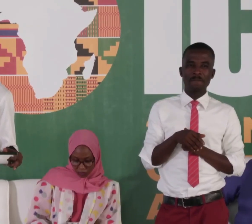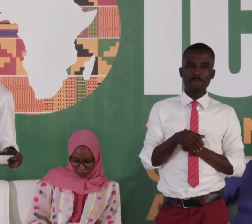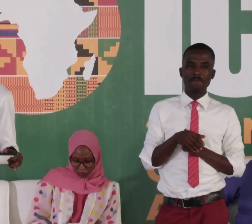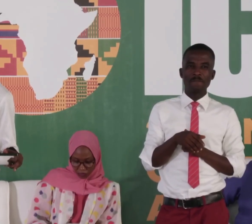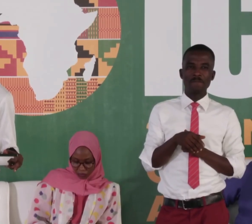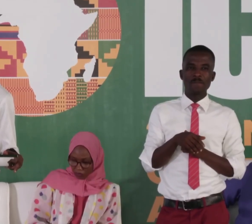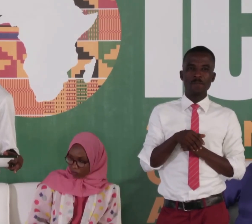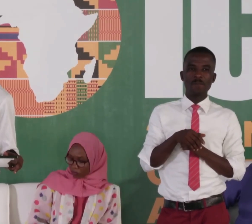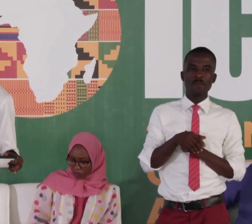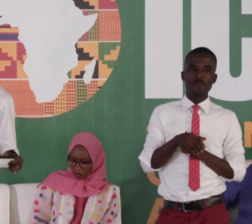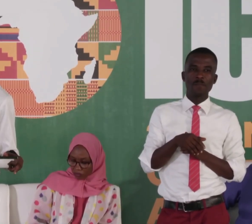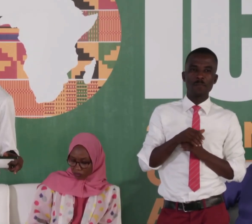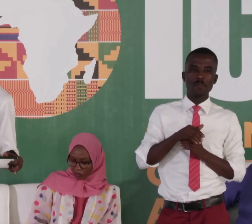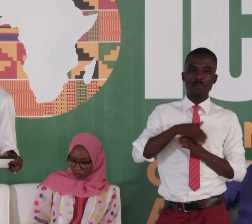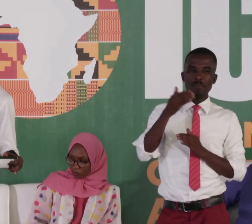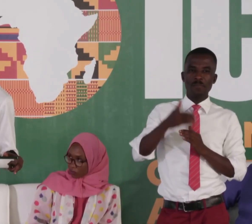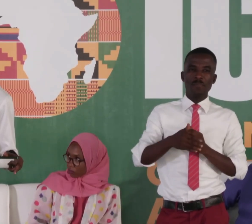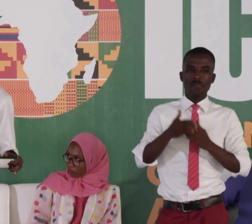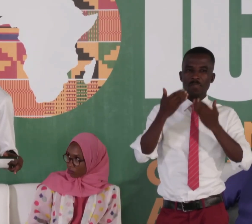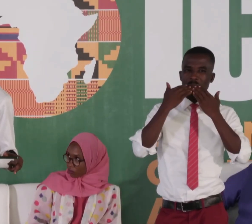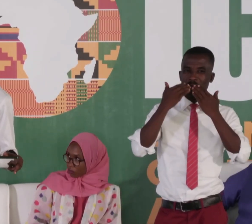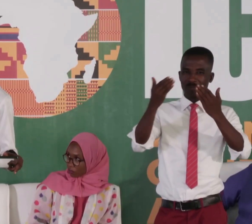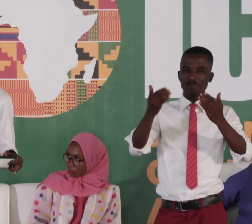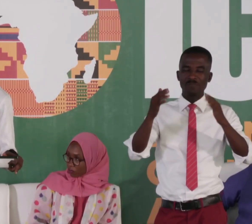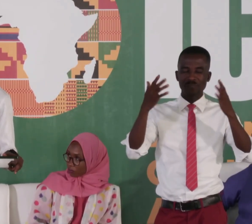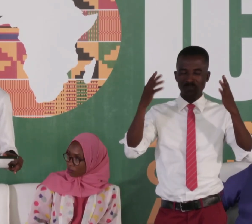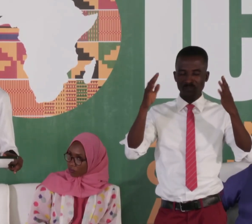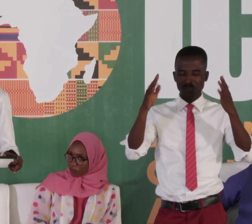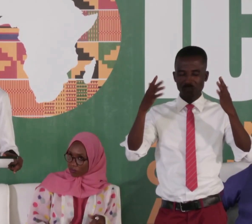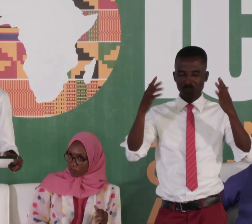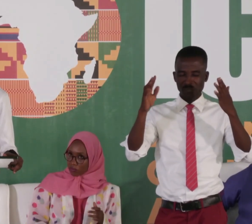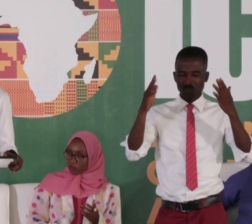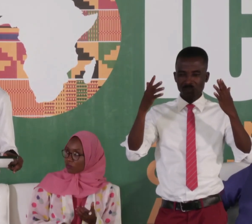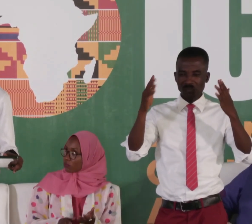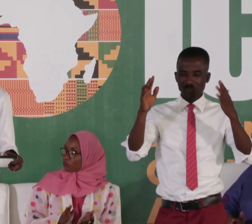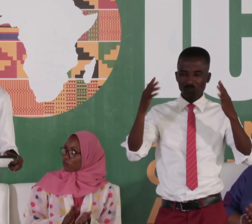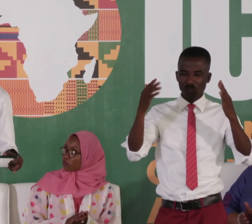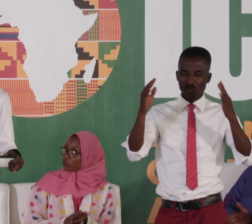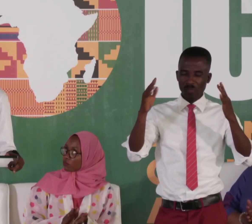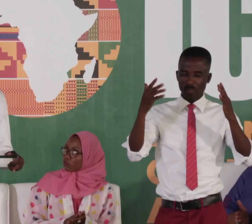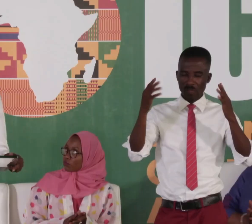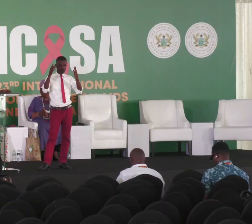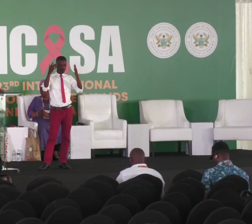bring my presentation to an end. These are the references. Thank you so much for your audience.